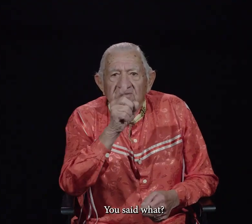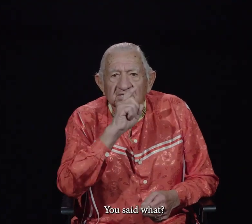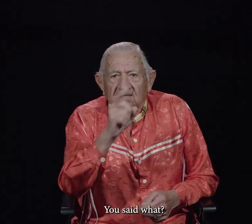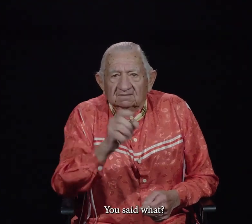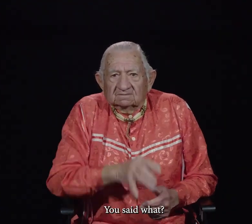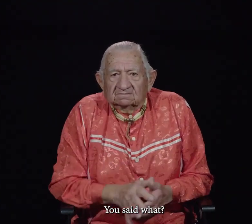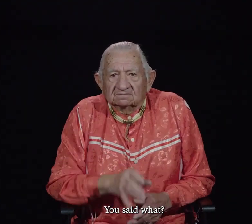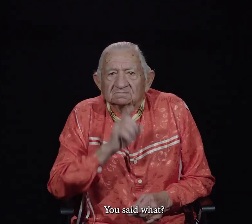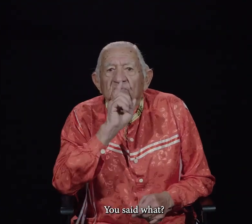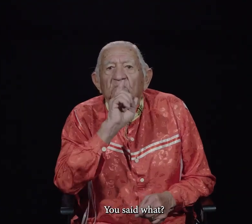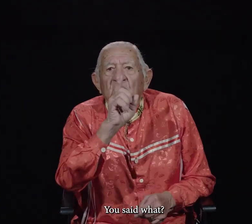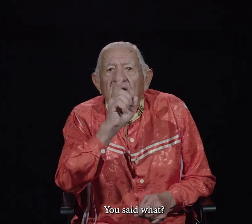said? What?